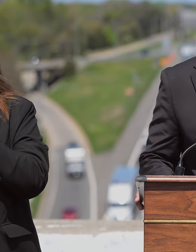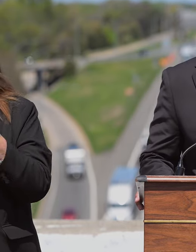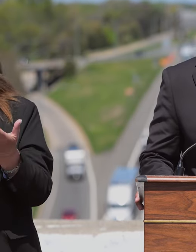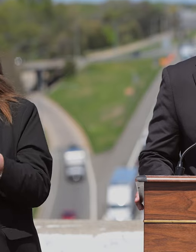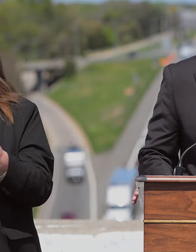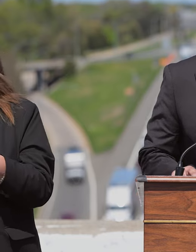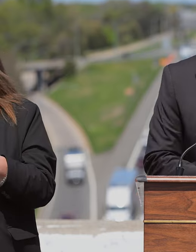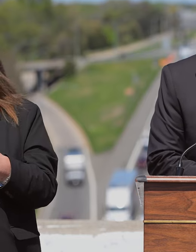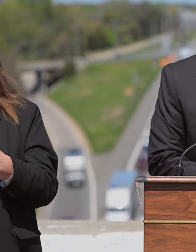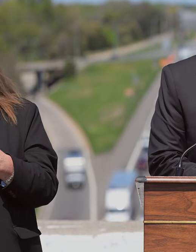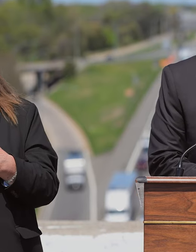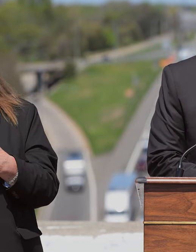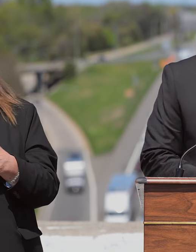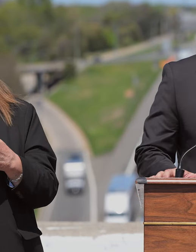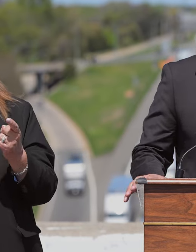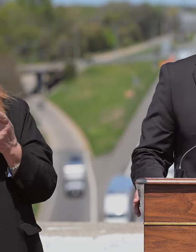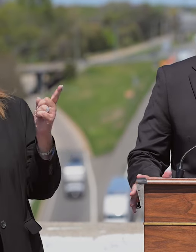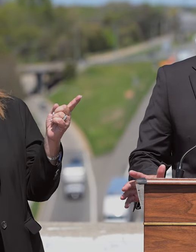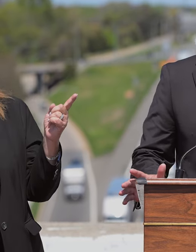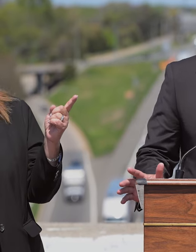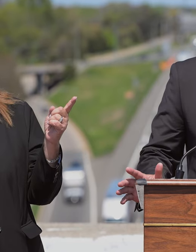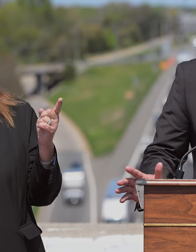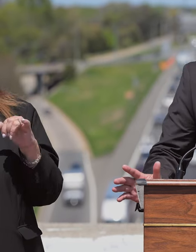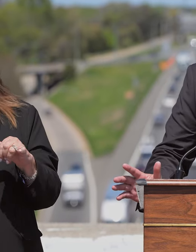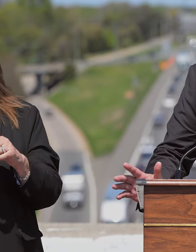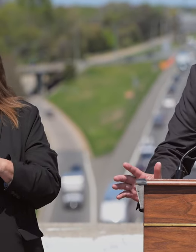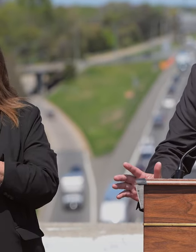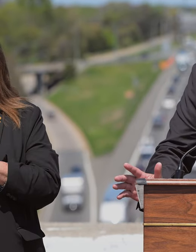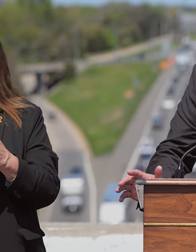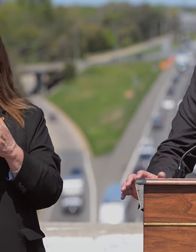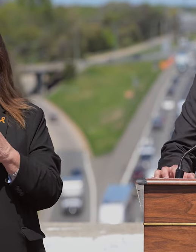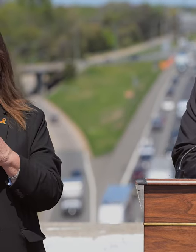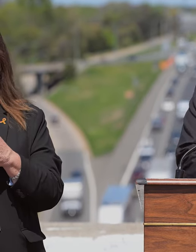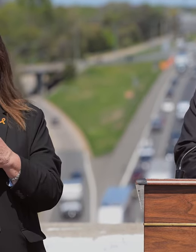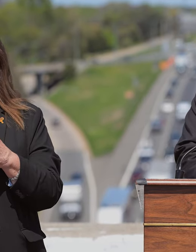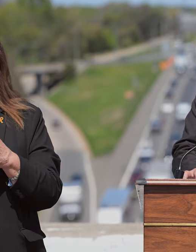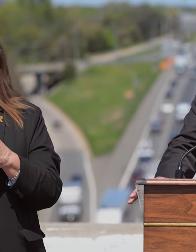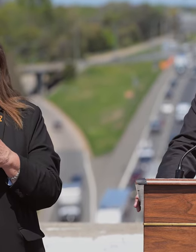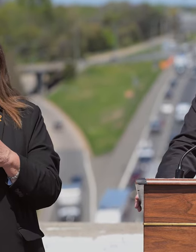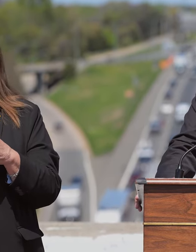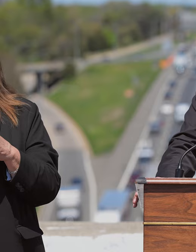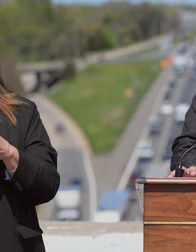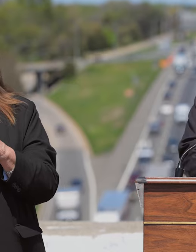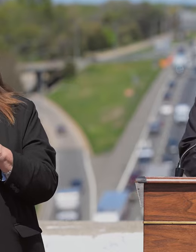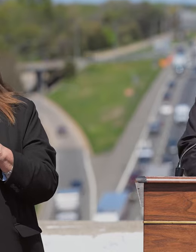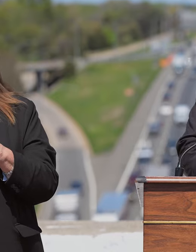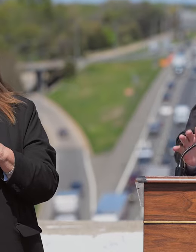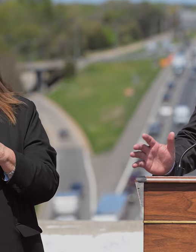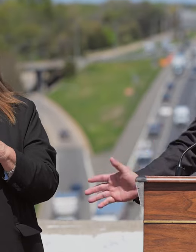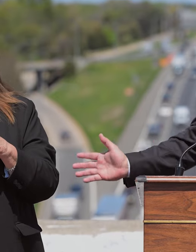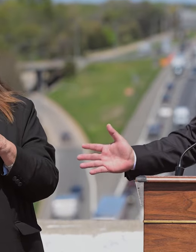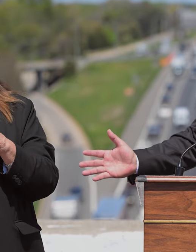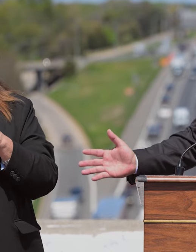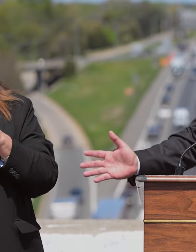Milton will meet you. Please stay a few minutes to check out the Unity Ride as they pass beneath us. And we also make